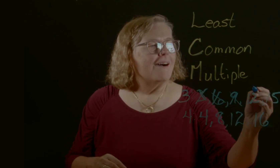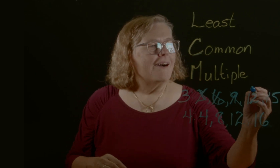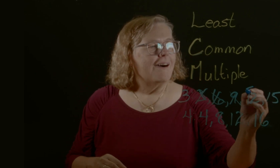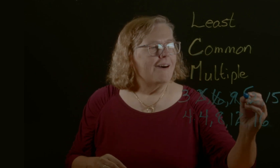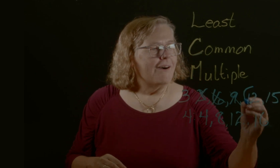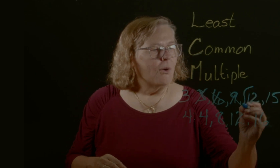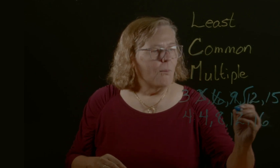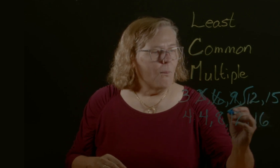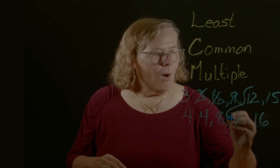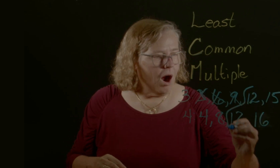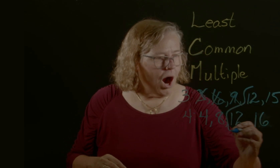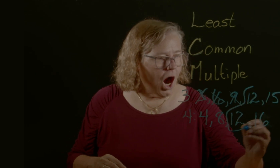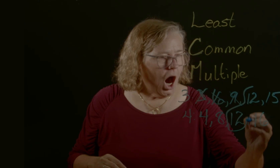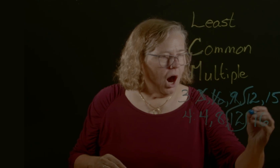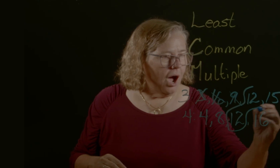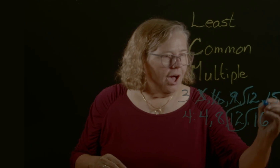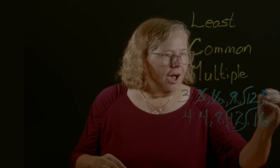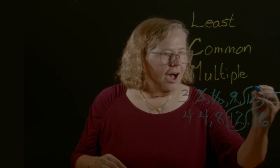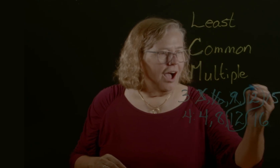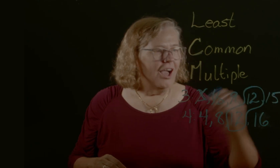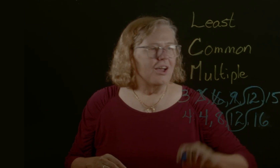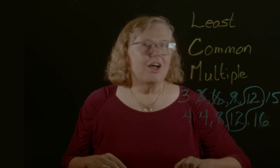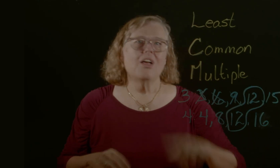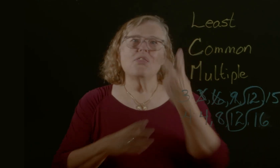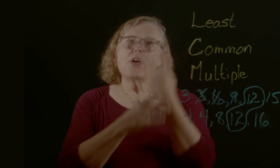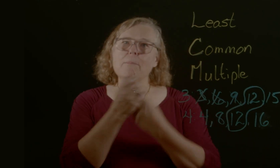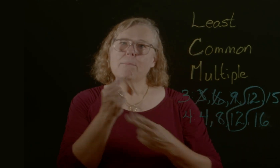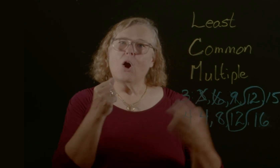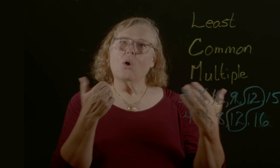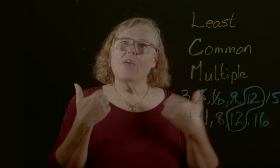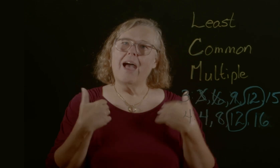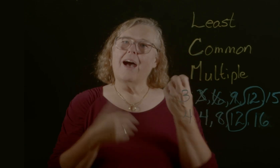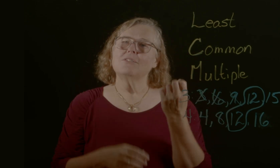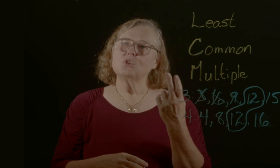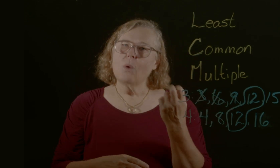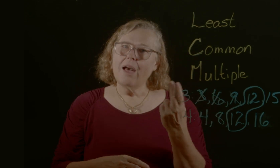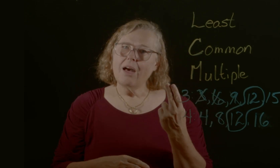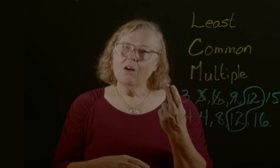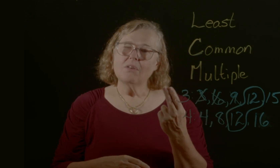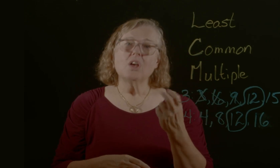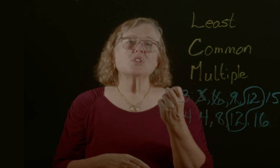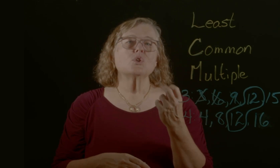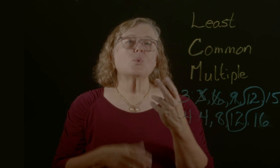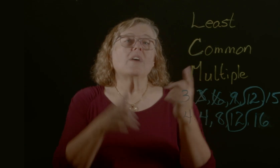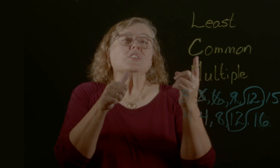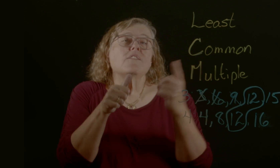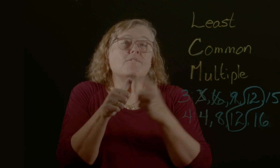12, there's a 12. They both have 12. 12 is the